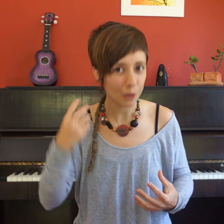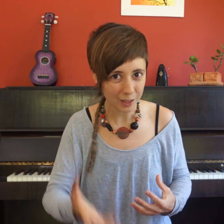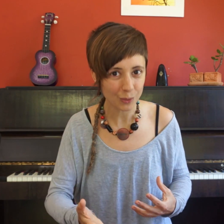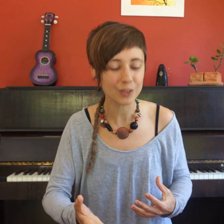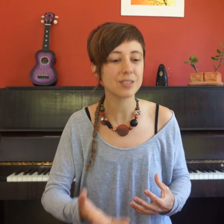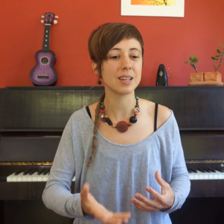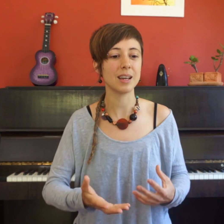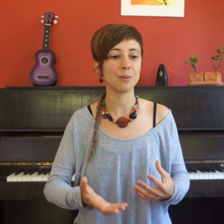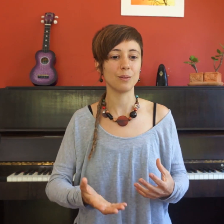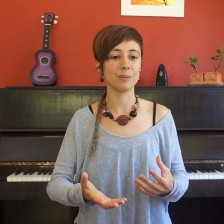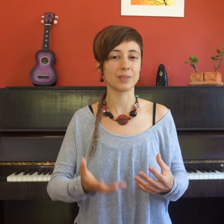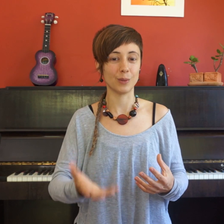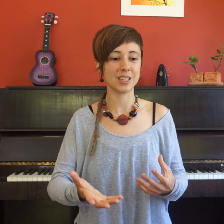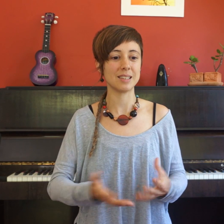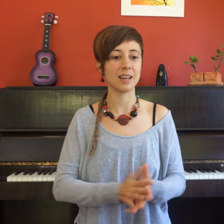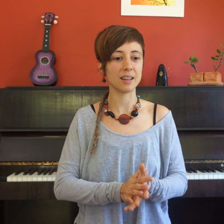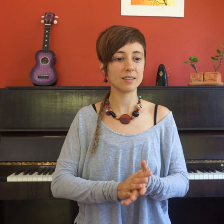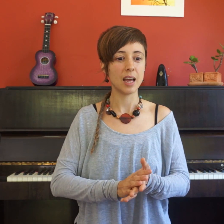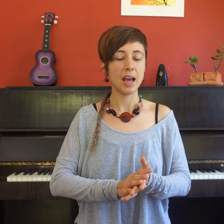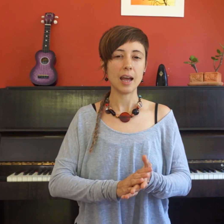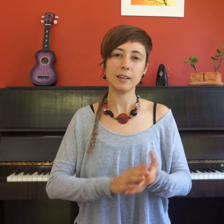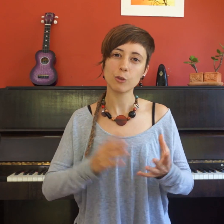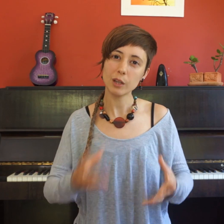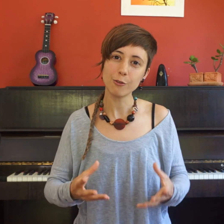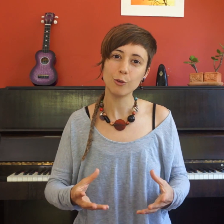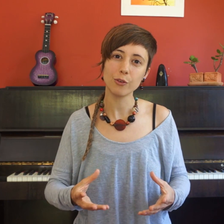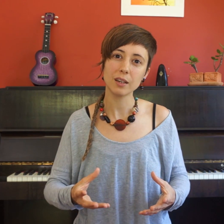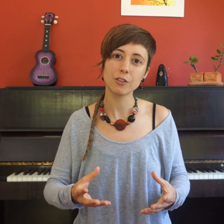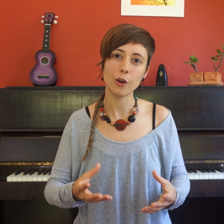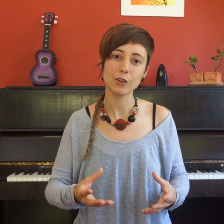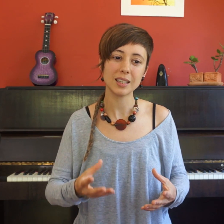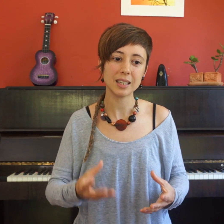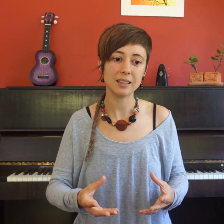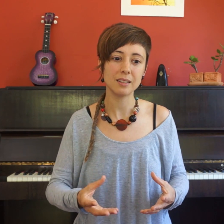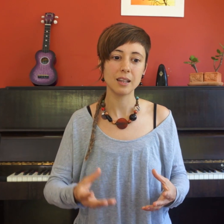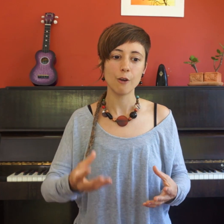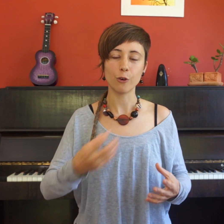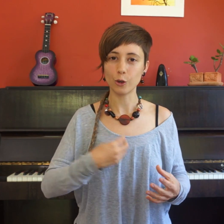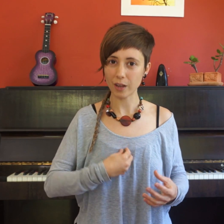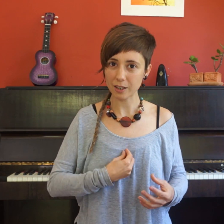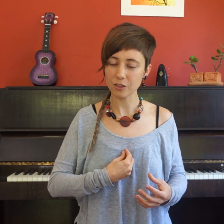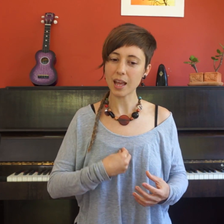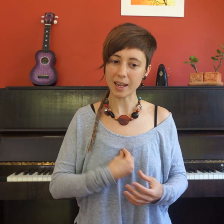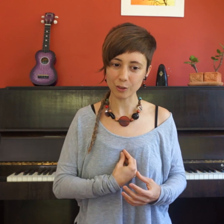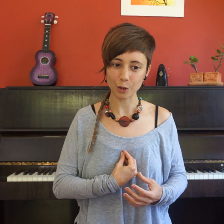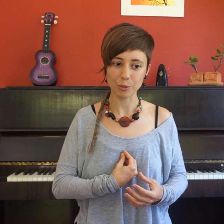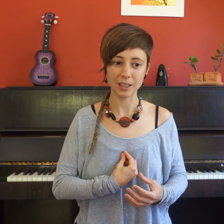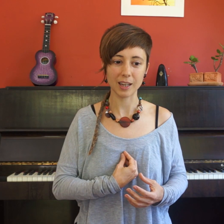trying to understand what she says, and it really fulfills her need for connection and